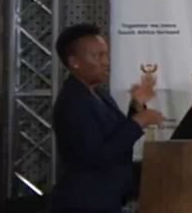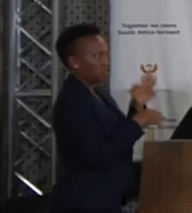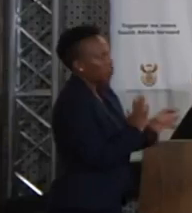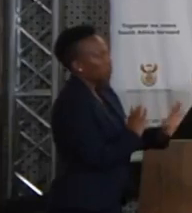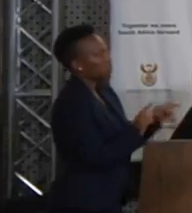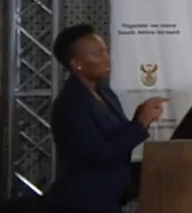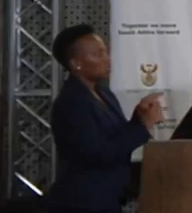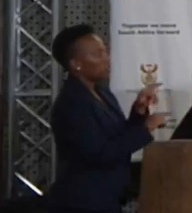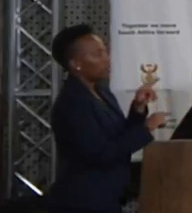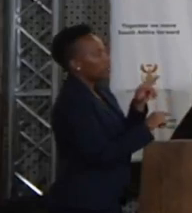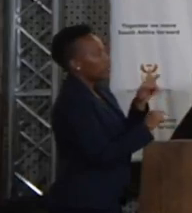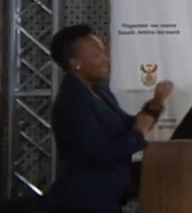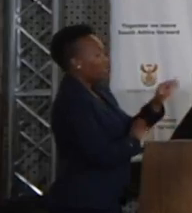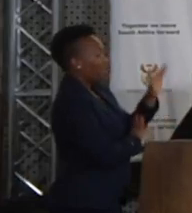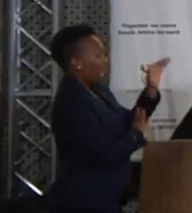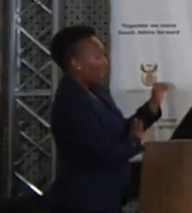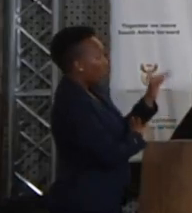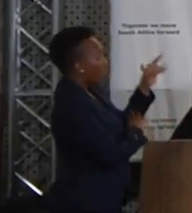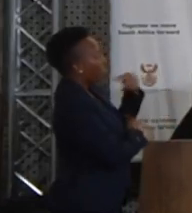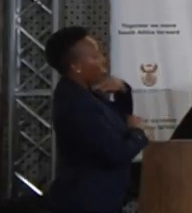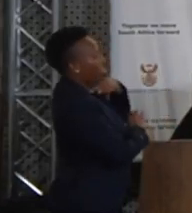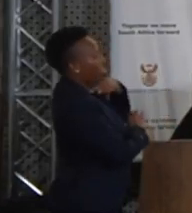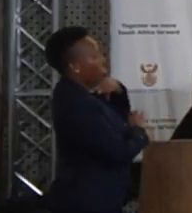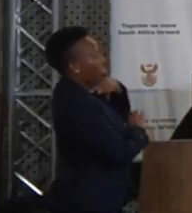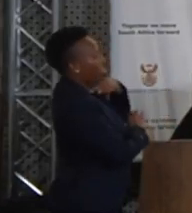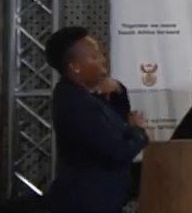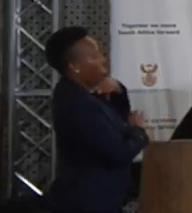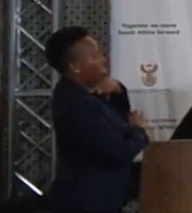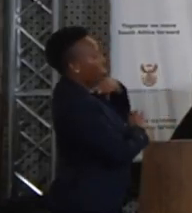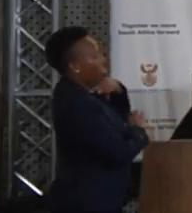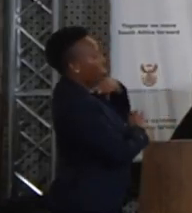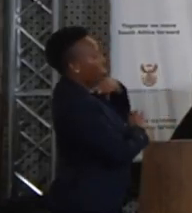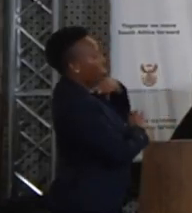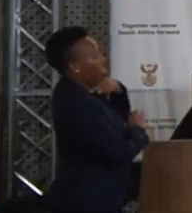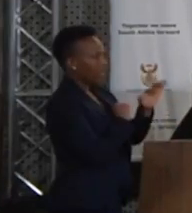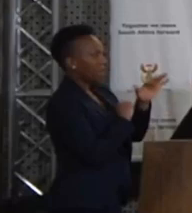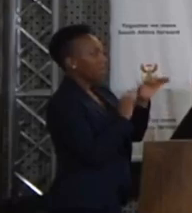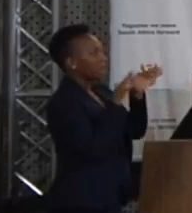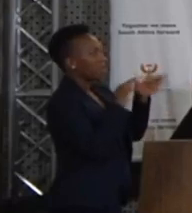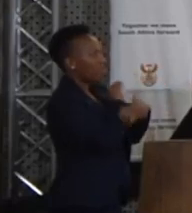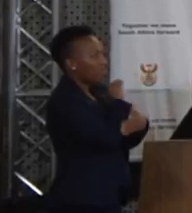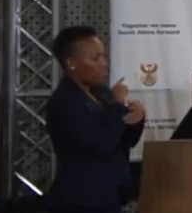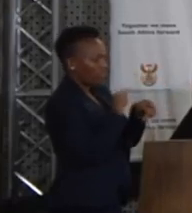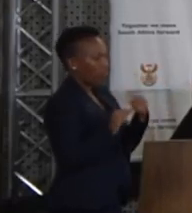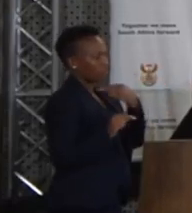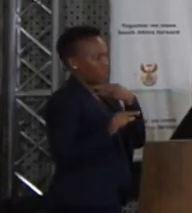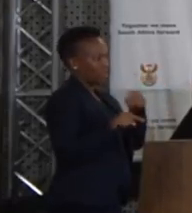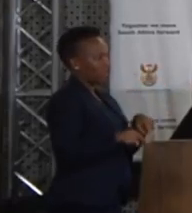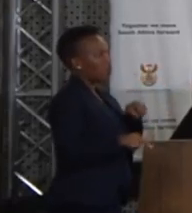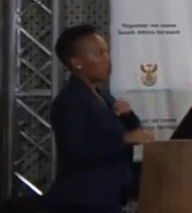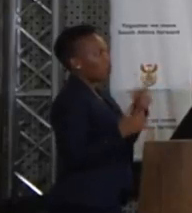or foreign South Africans who are stranded in many other countries. Because when you look at it, its implementation will be a